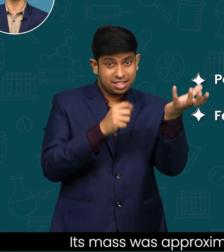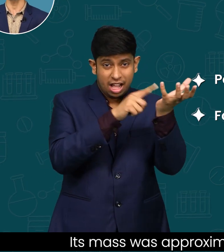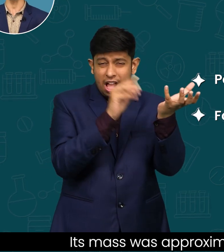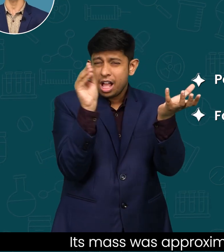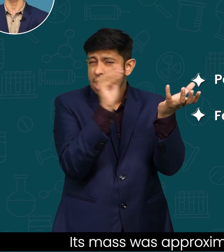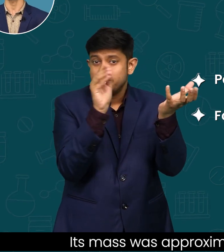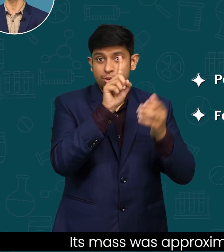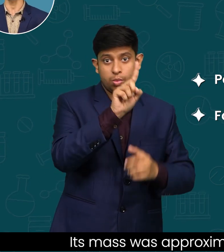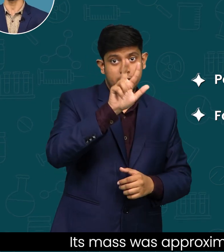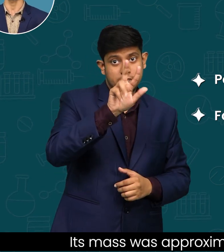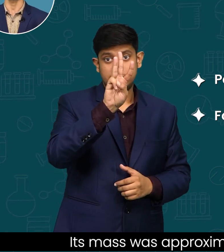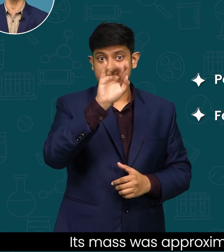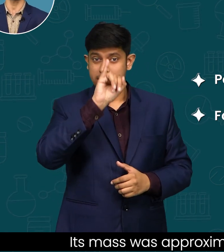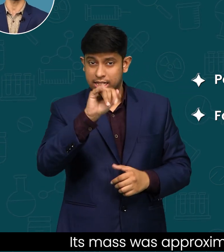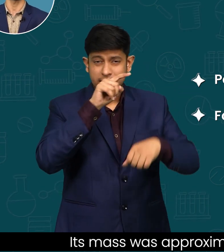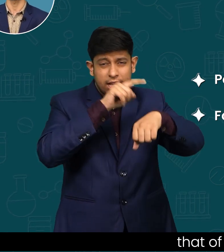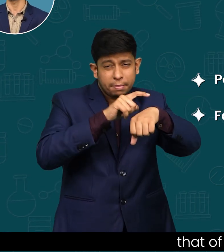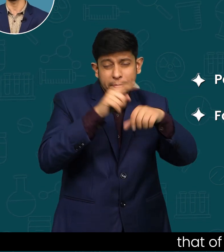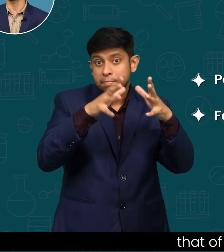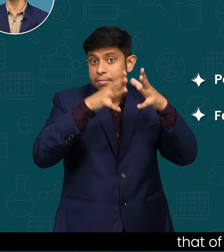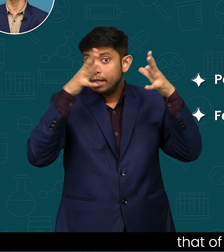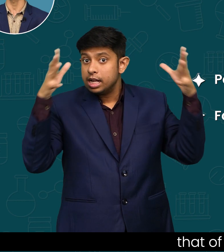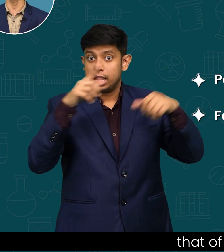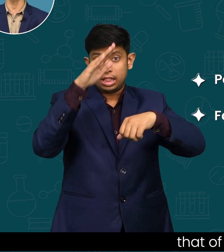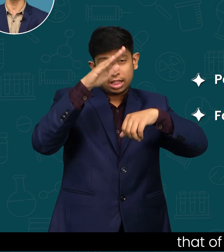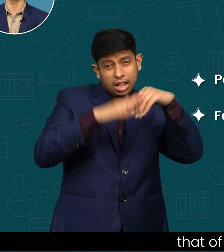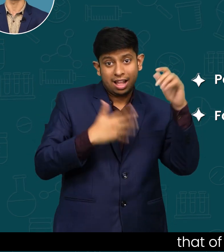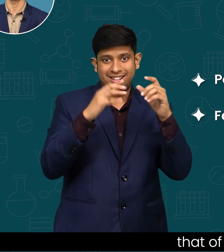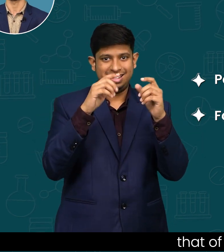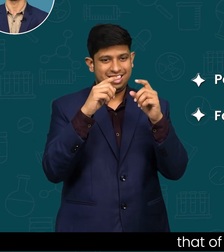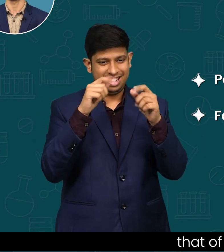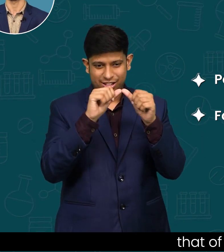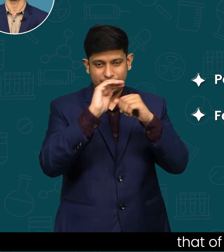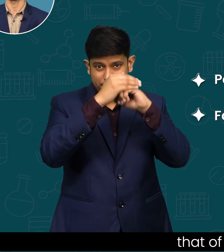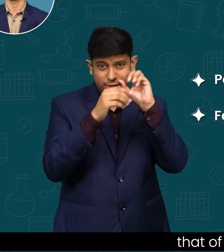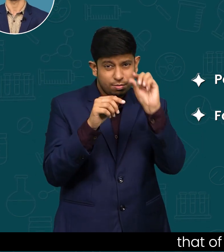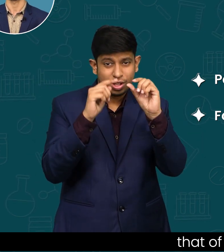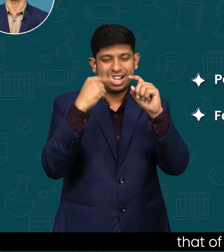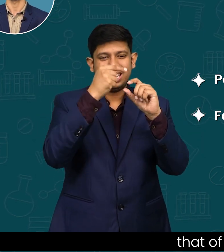approximately 18,036 times greater than that of the electrons.